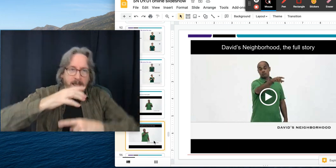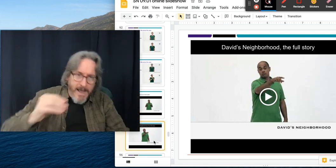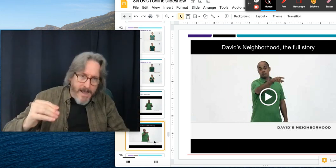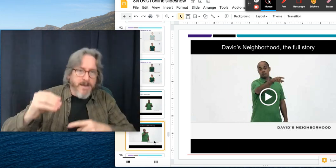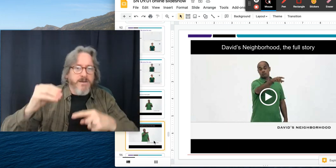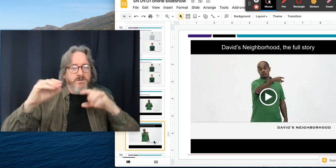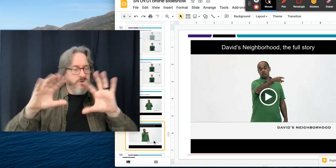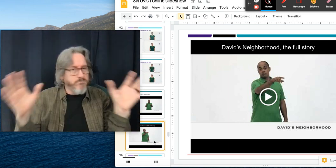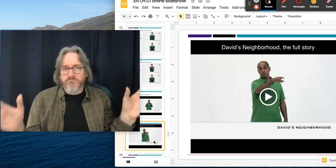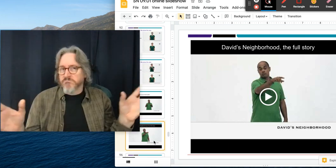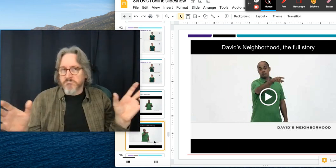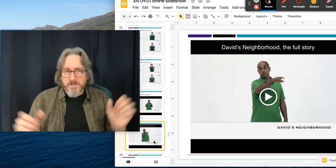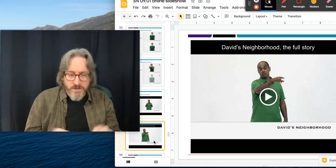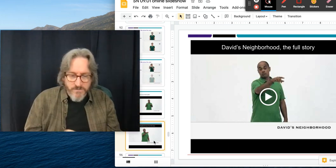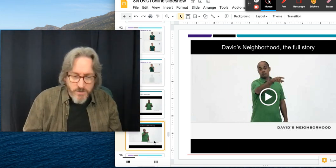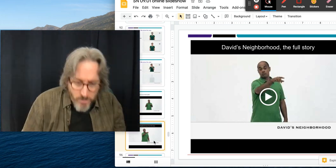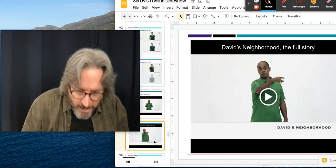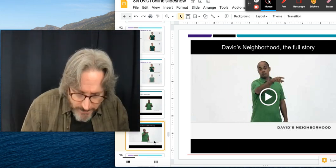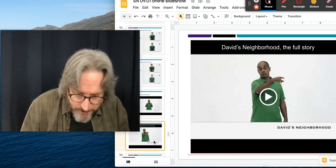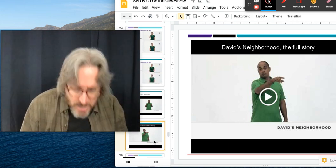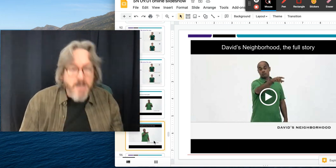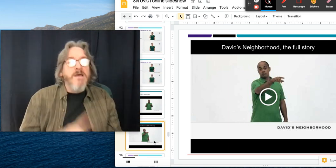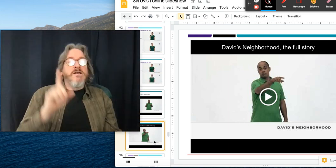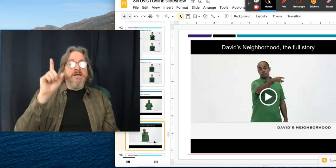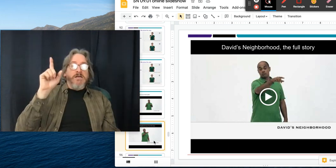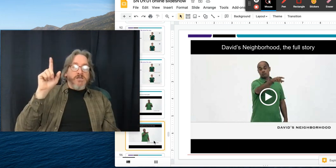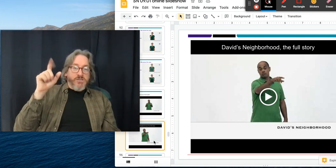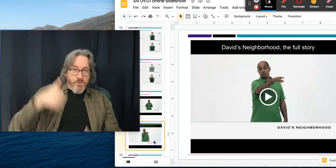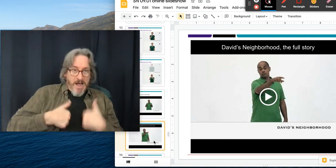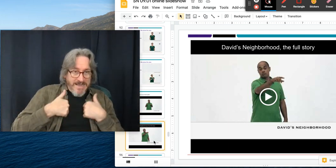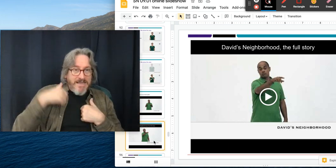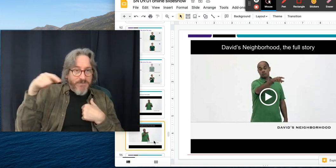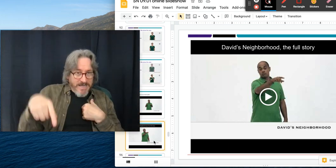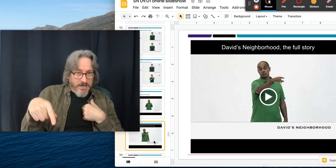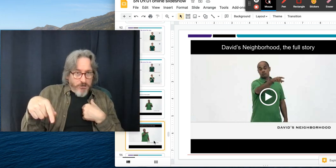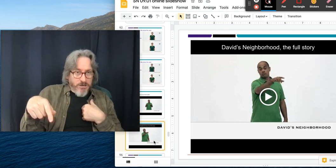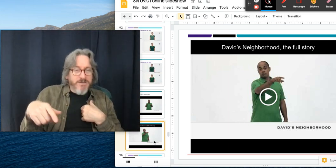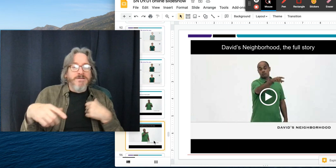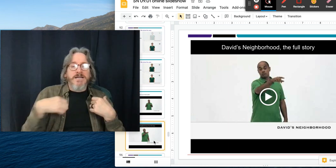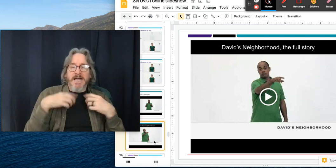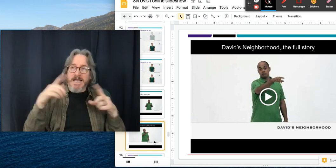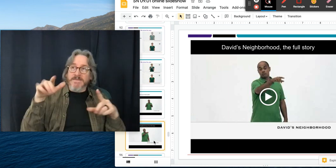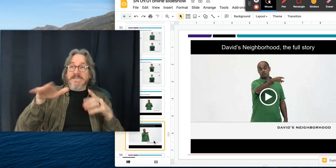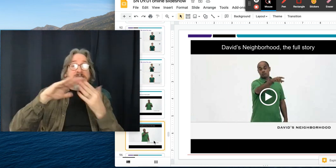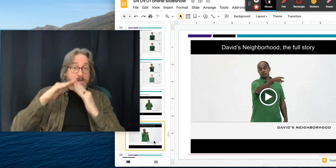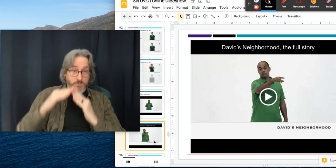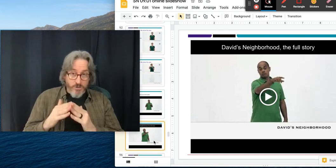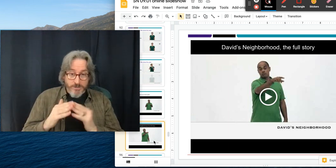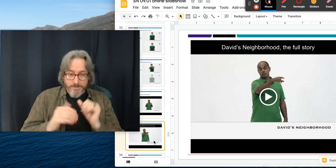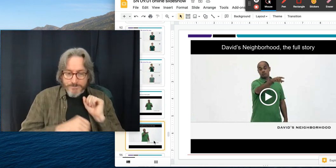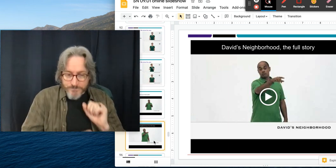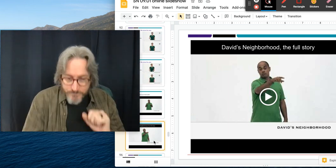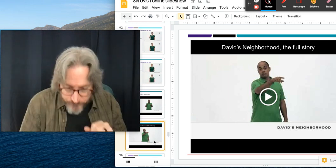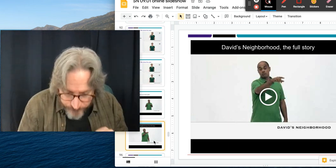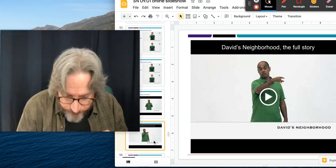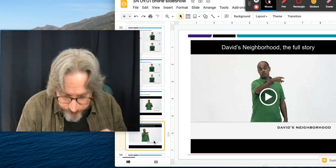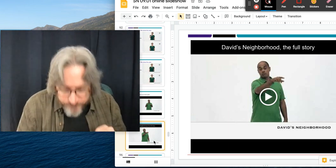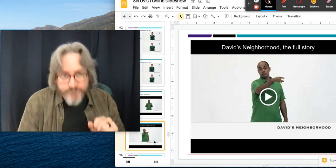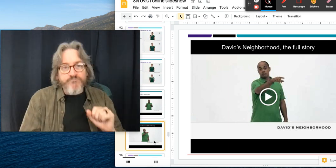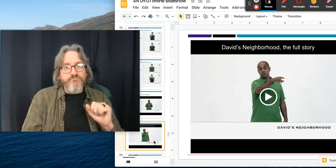sign, and that you can go, okay, so I live here in this neighborhood.